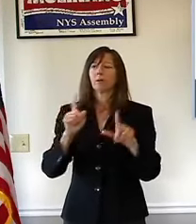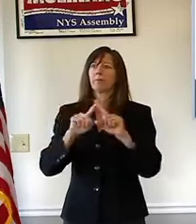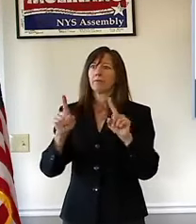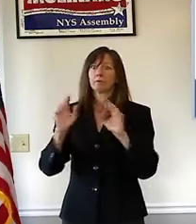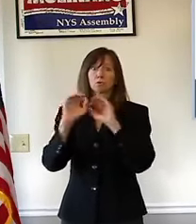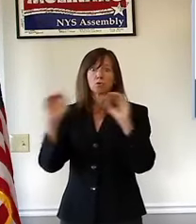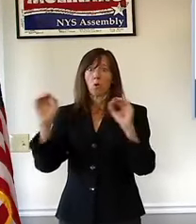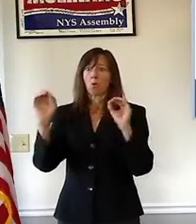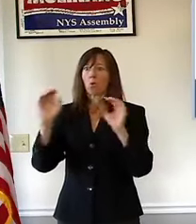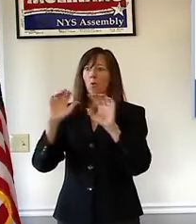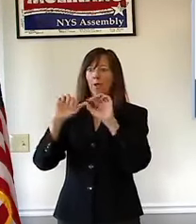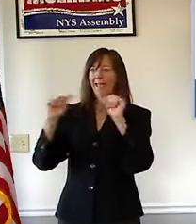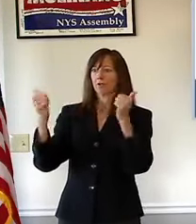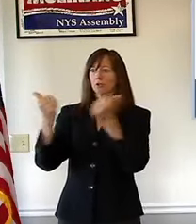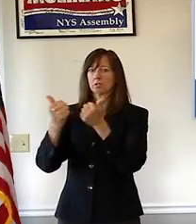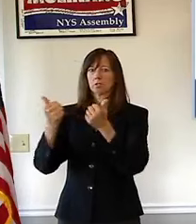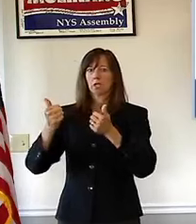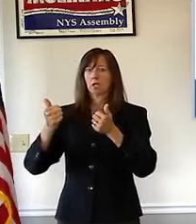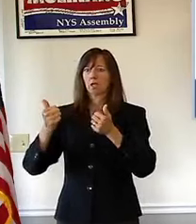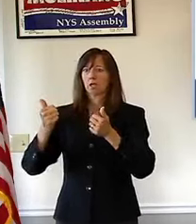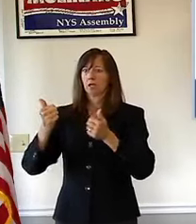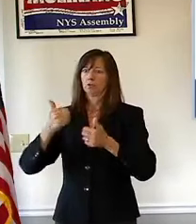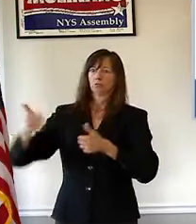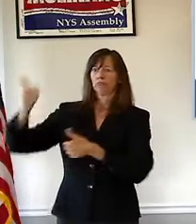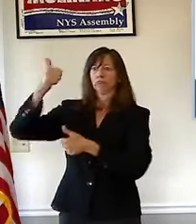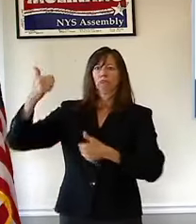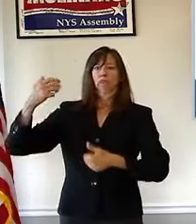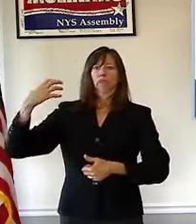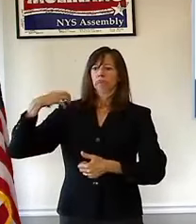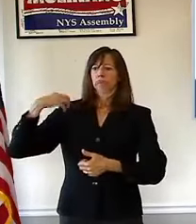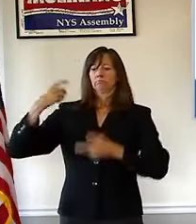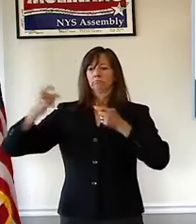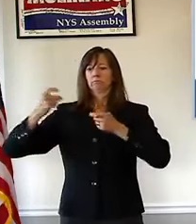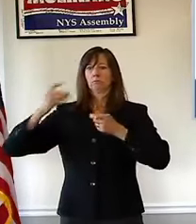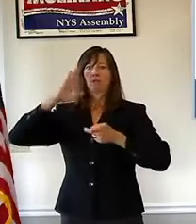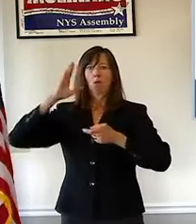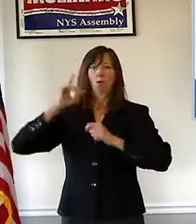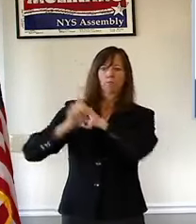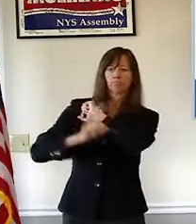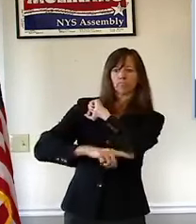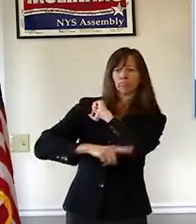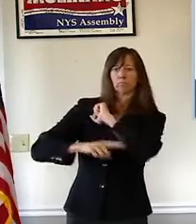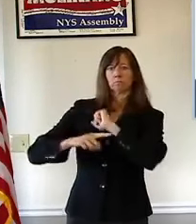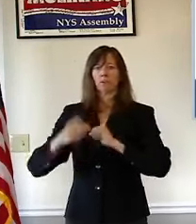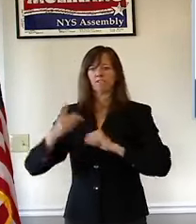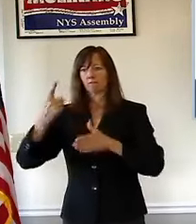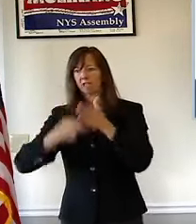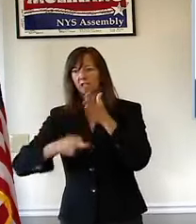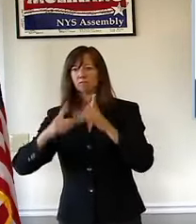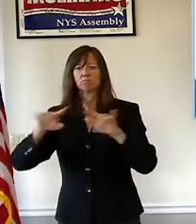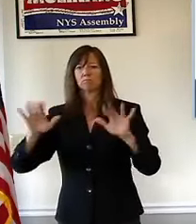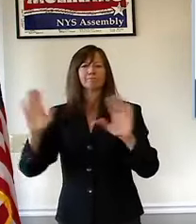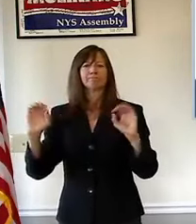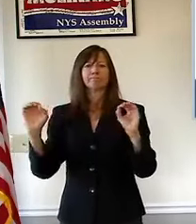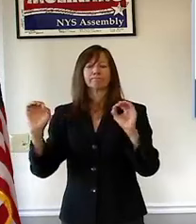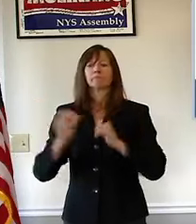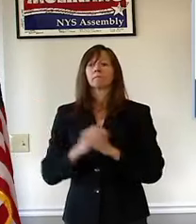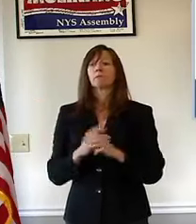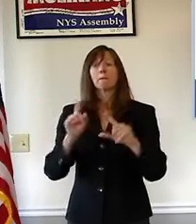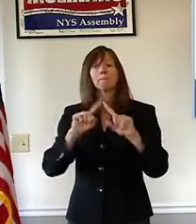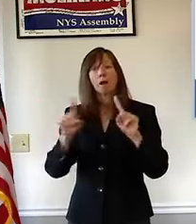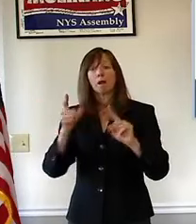They're just not for that setting. Now, remember, a restaurant or a business, once you're on their property,